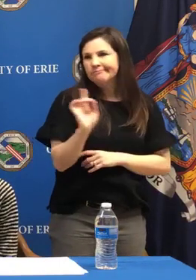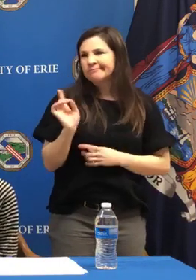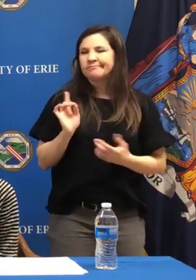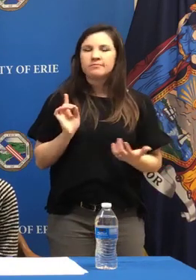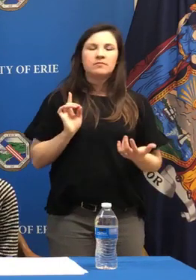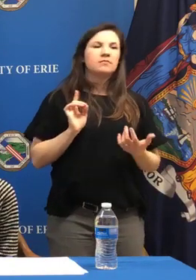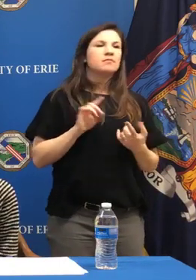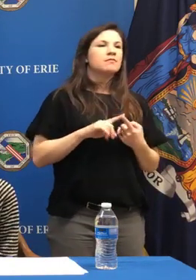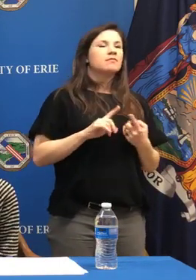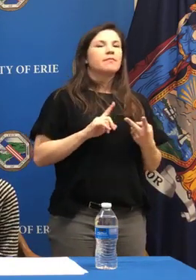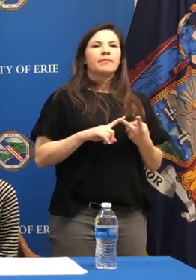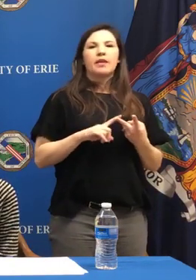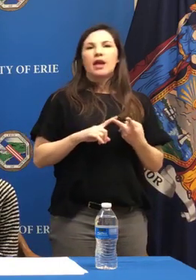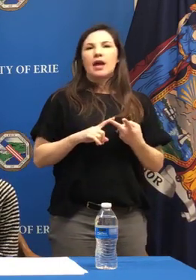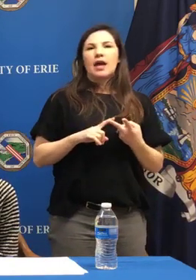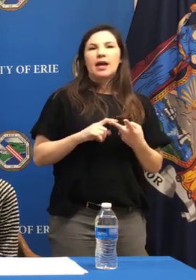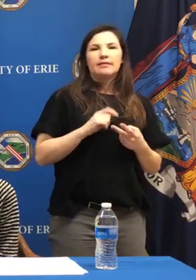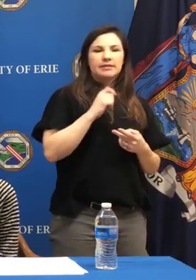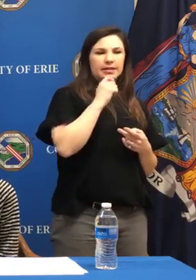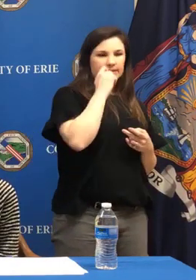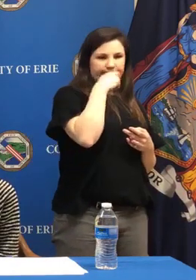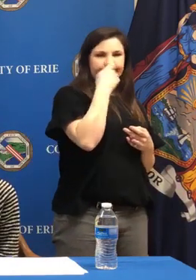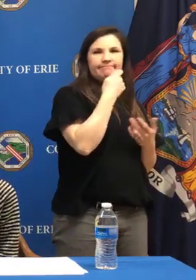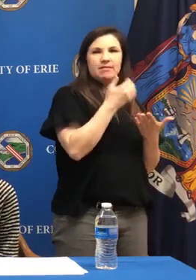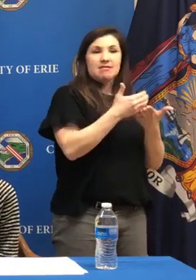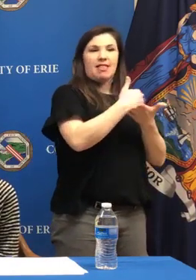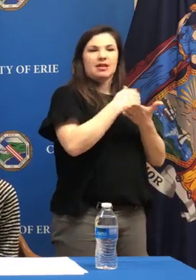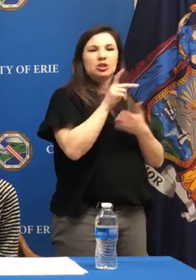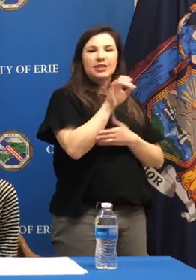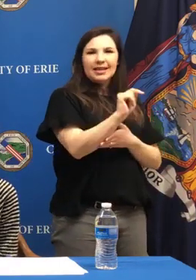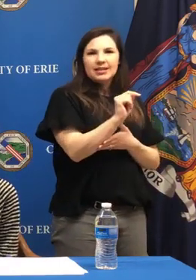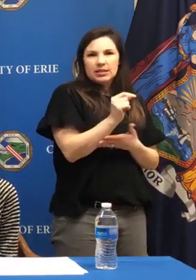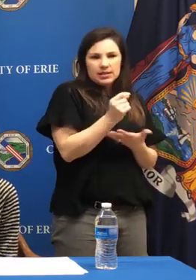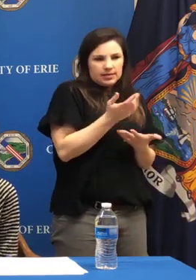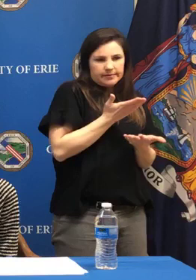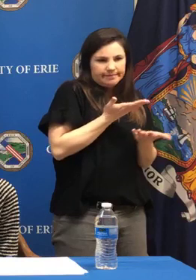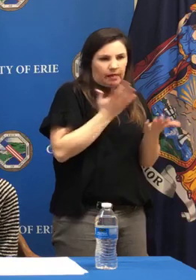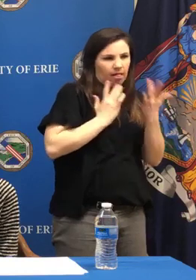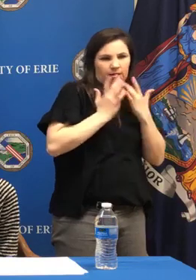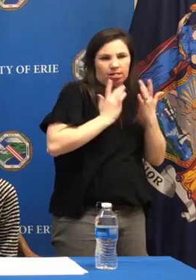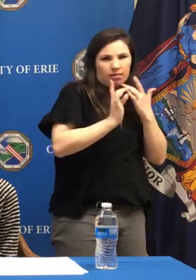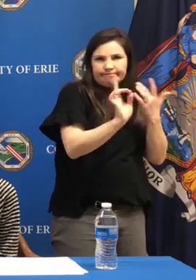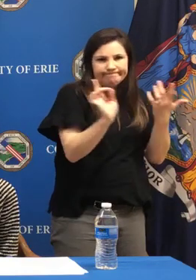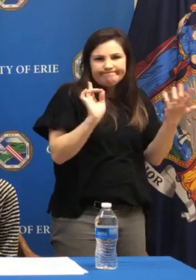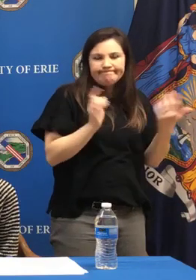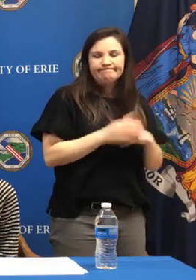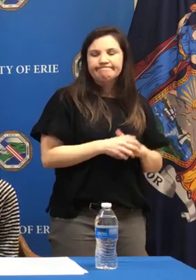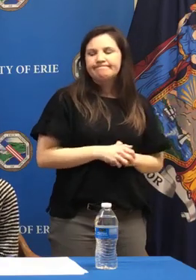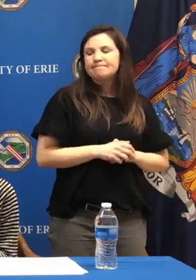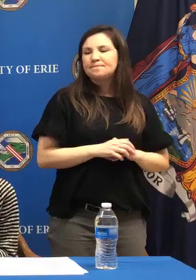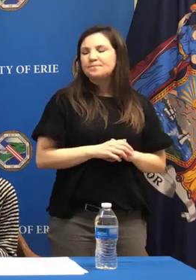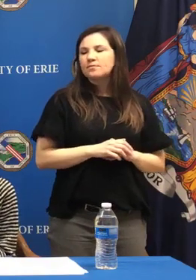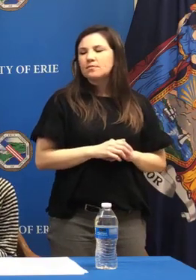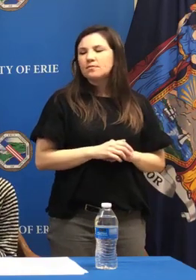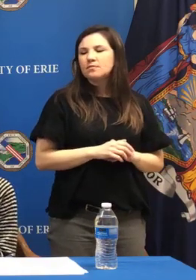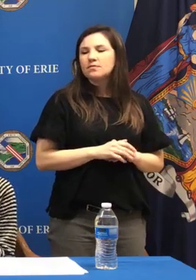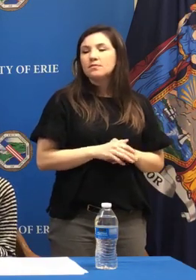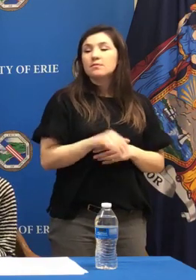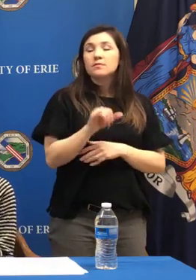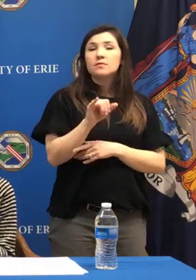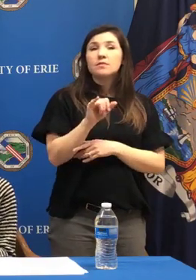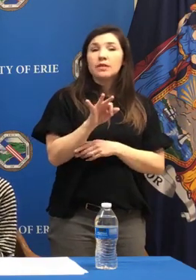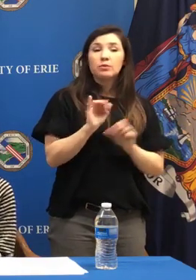find specimen collection kits to collect the specimens to do this viral testing. So even if